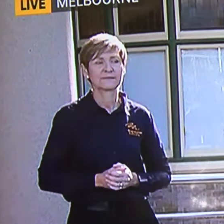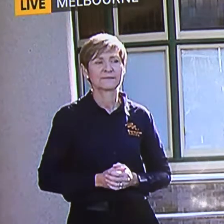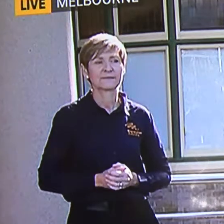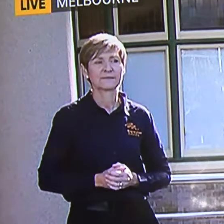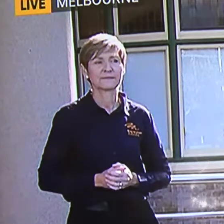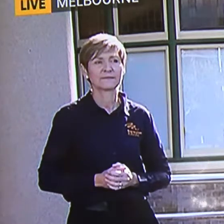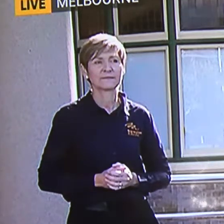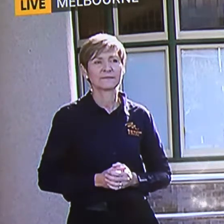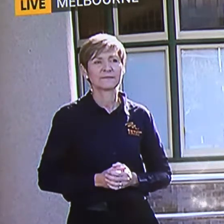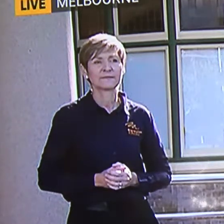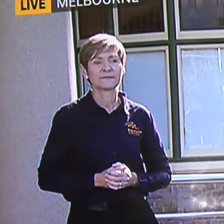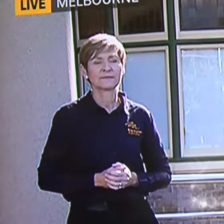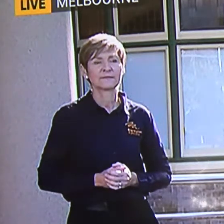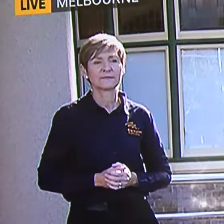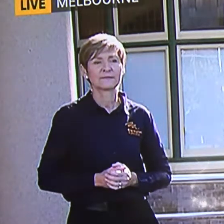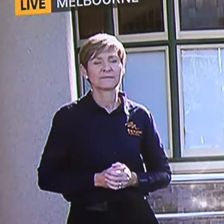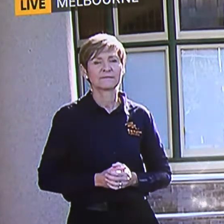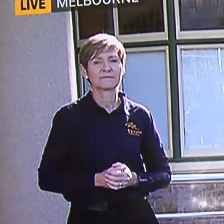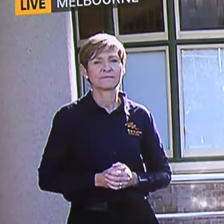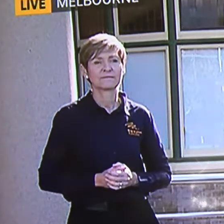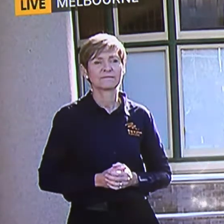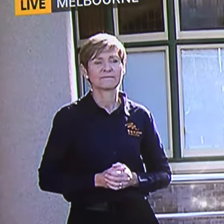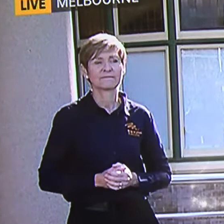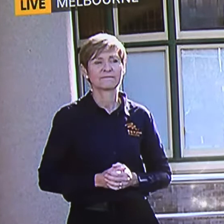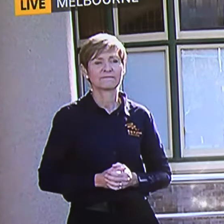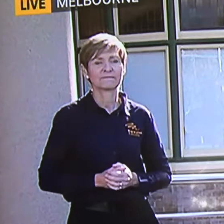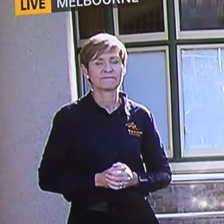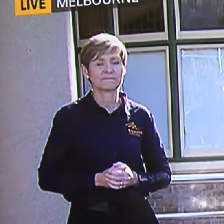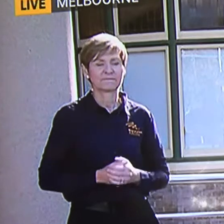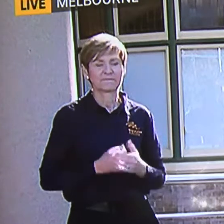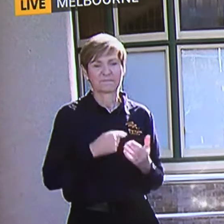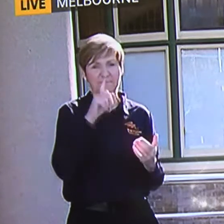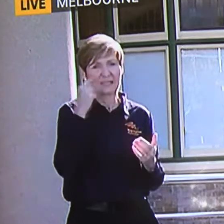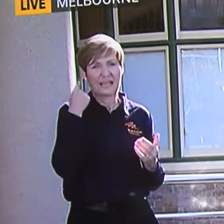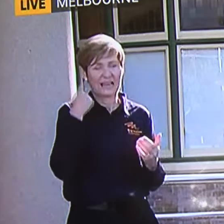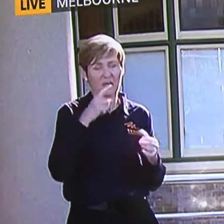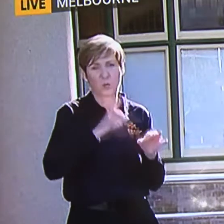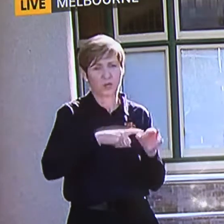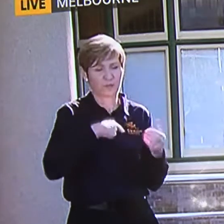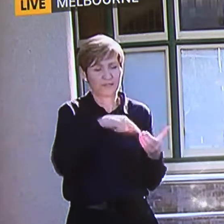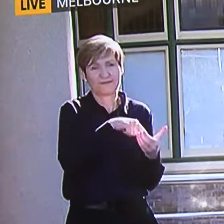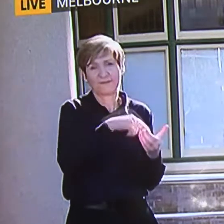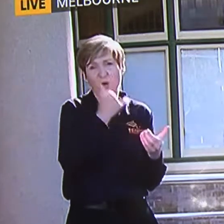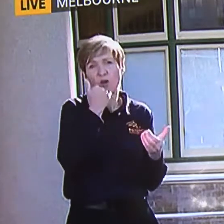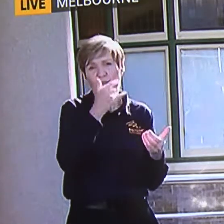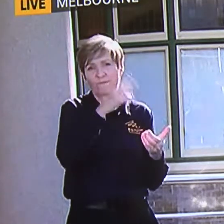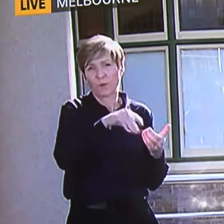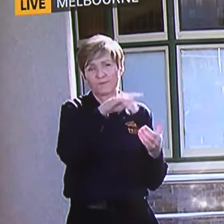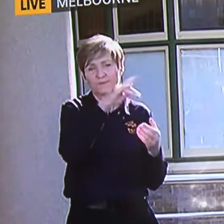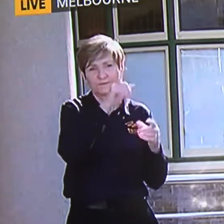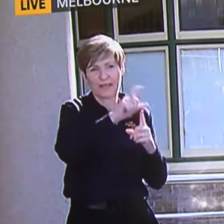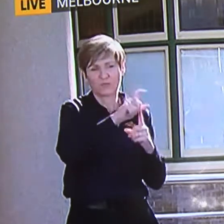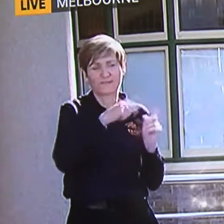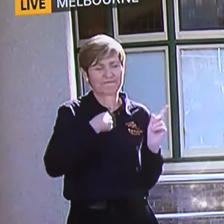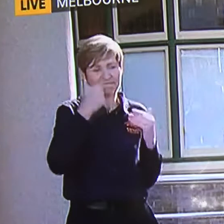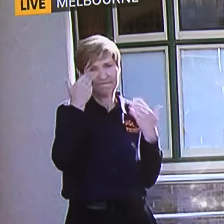by social distancing? And has there been any specific advice around this? Look, I'm not aware of any specific advice on that particular question. I